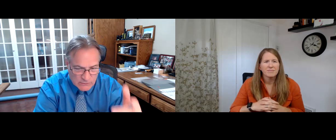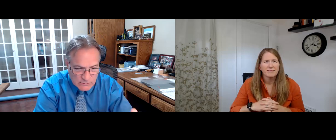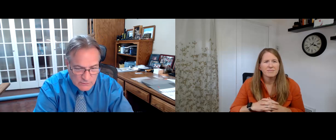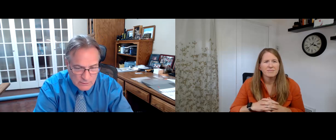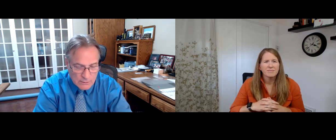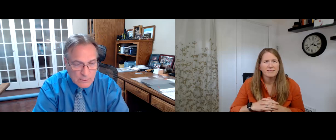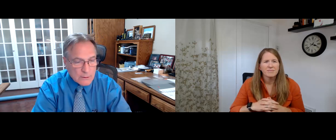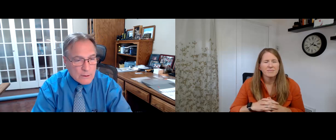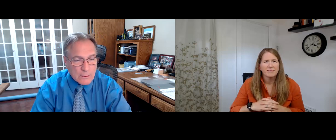disease,